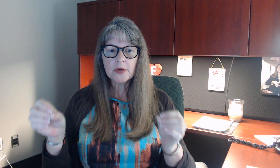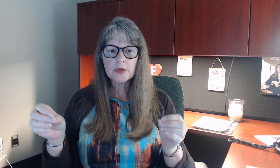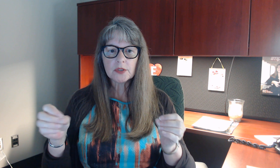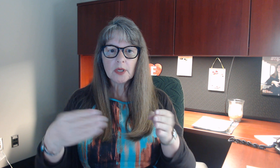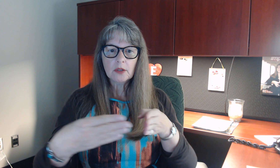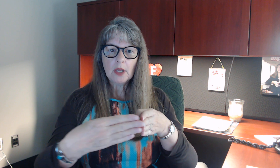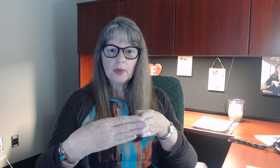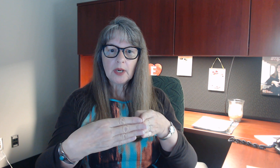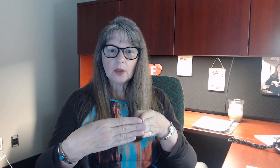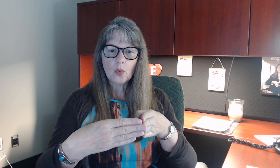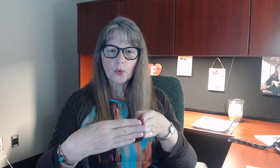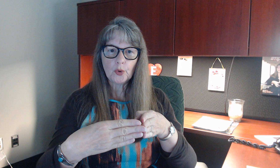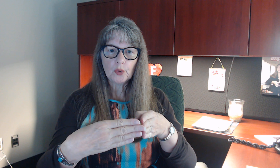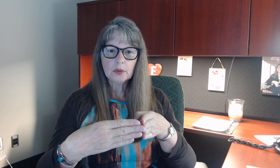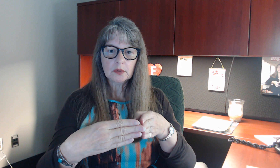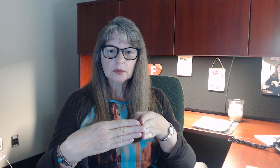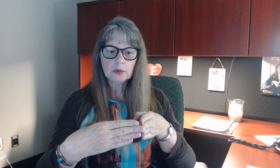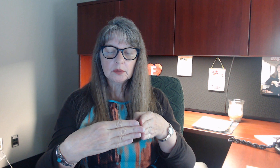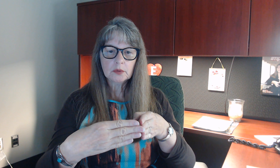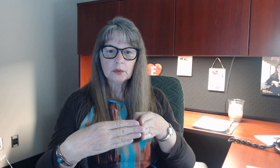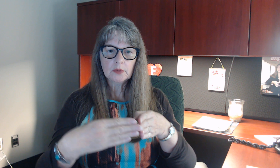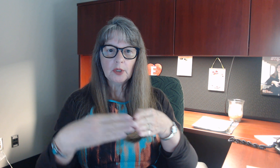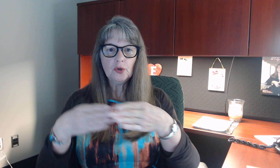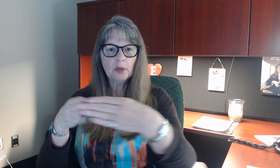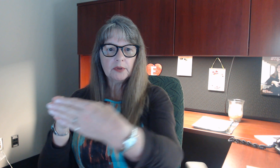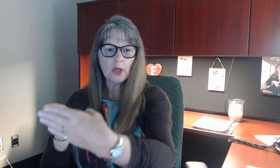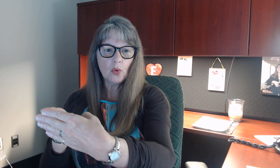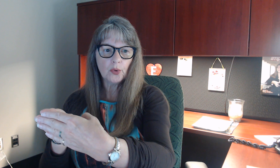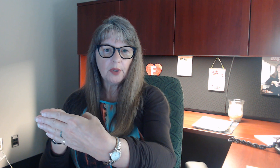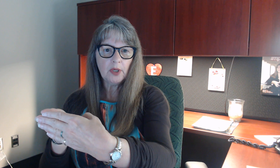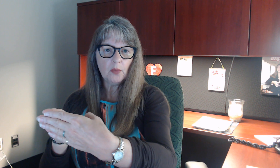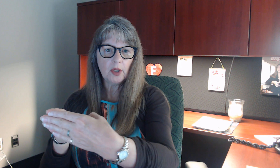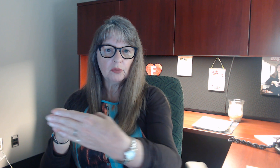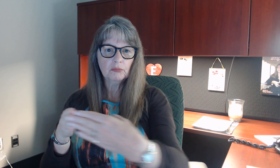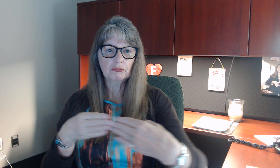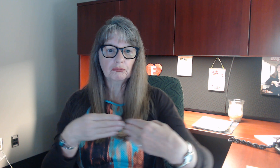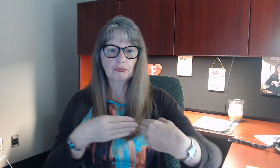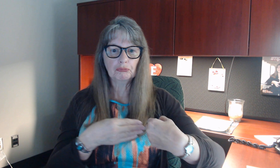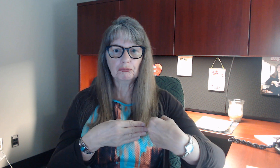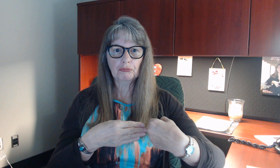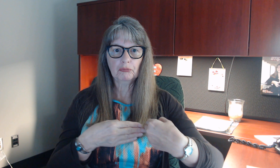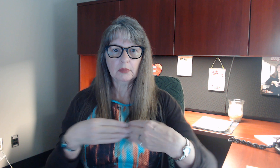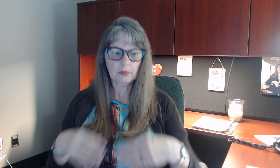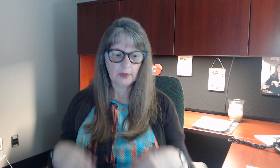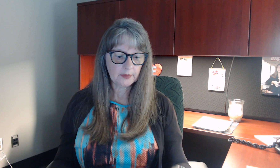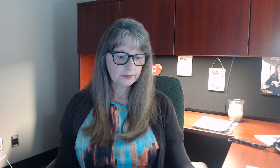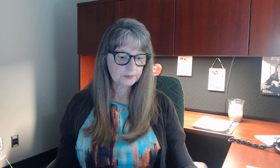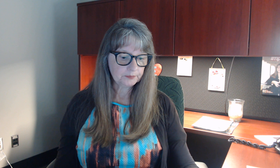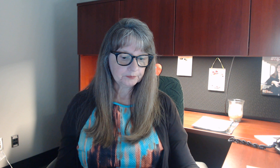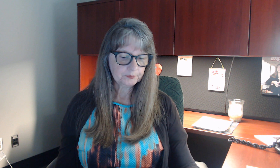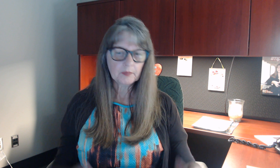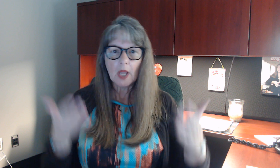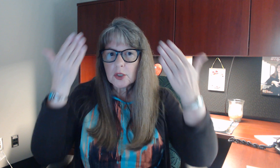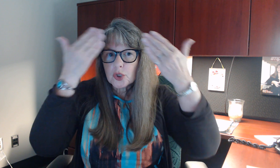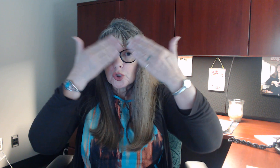office. Now we got a corner. And you can put that corner anywhere, right?